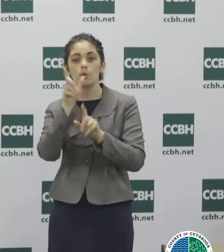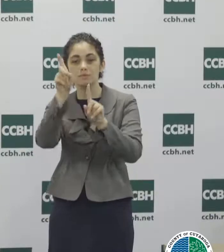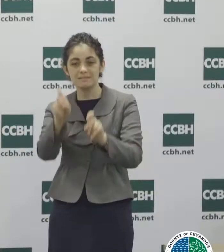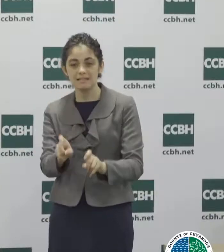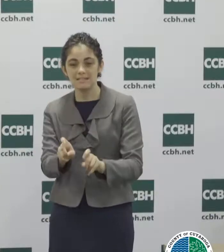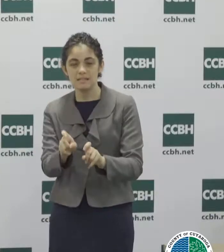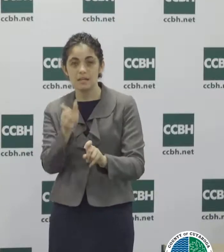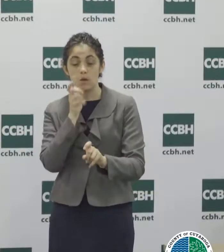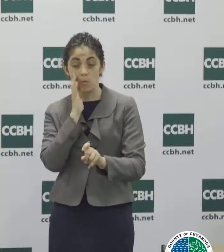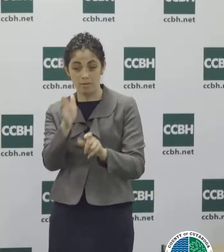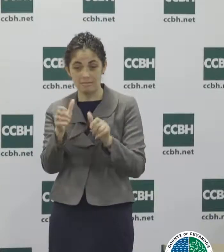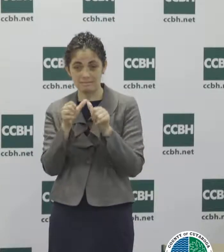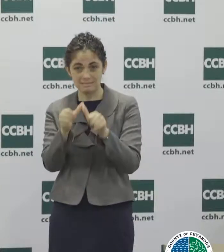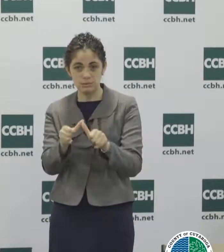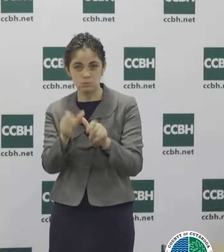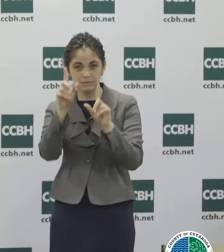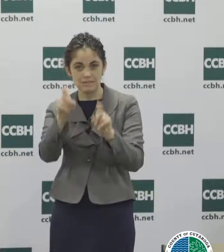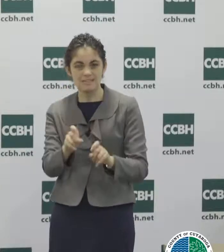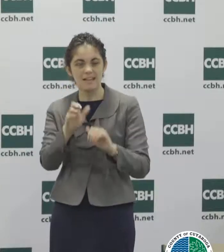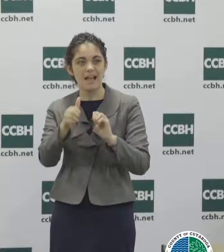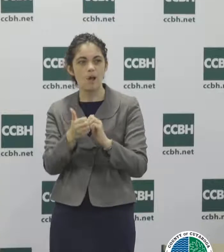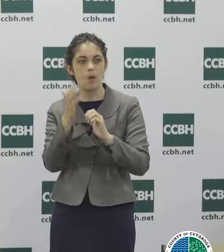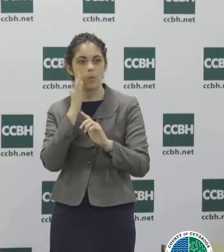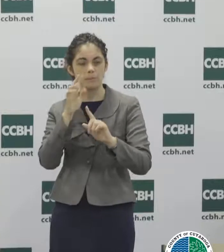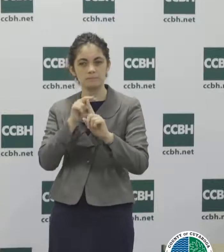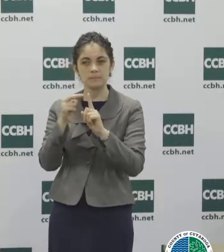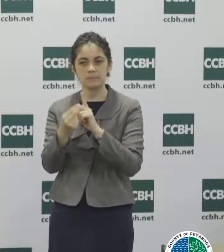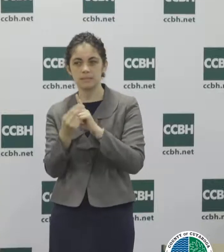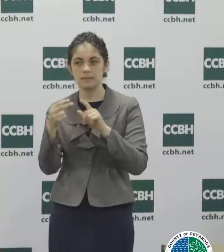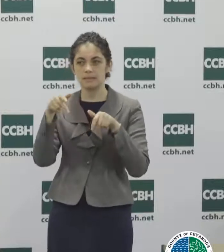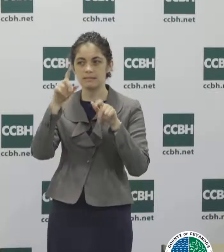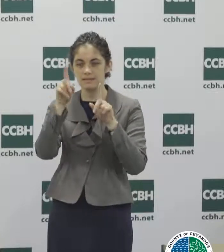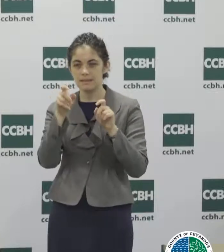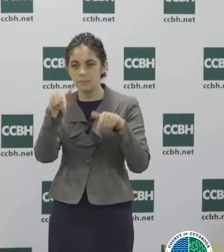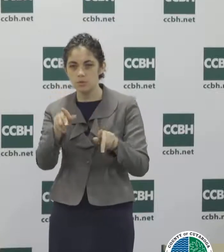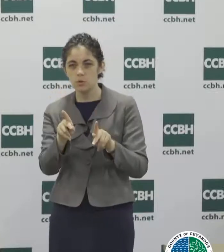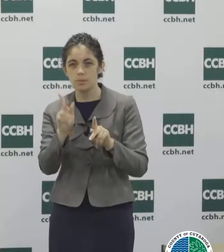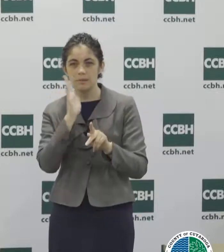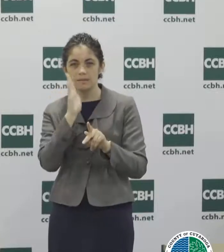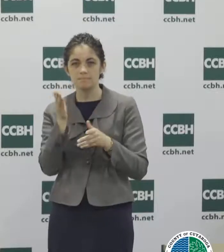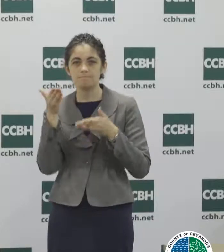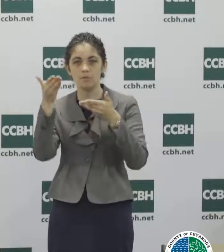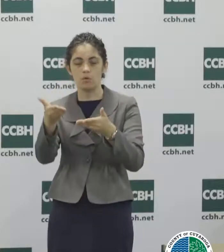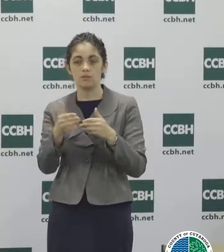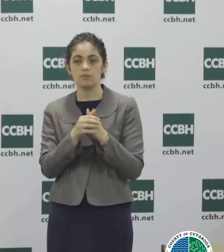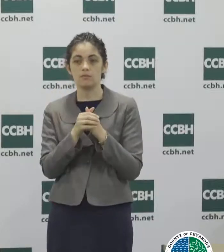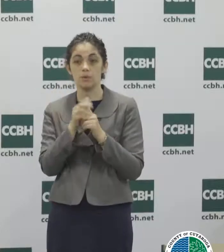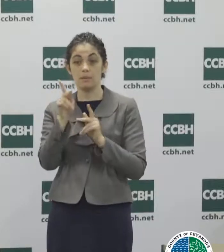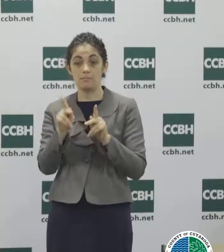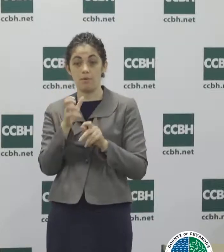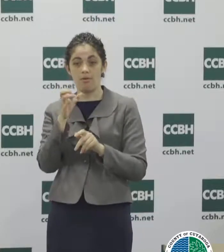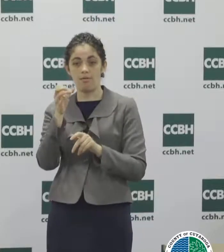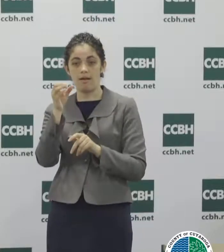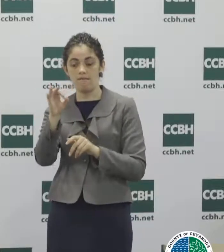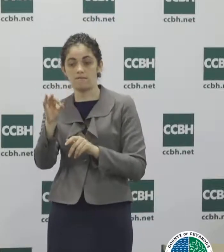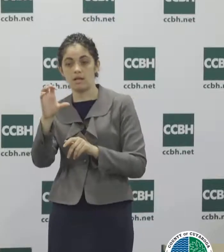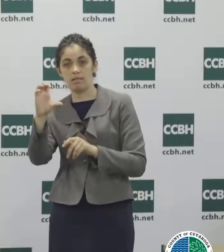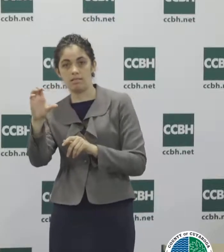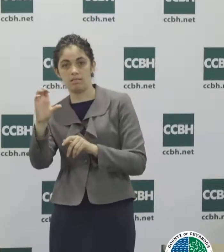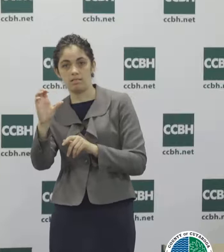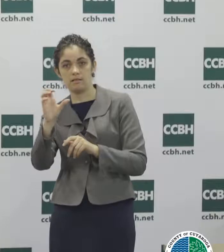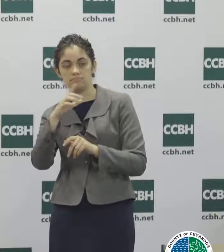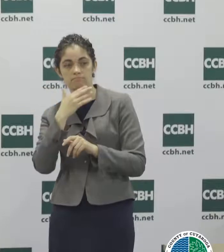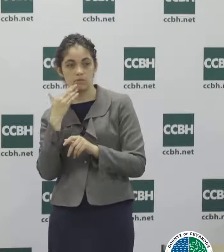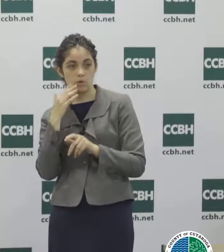we've done and will do. How will those testing opportunities be afforded to people of color, and also with the